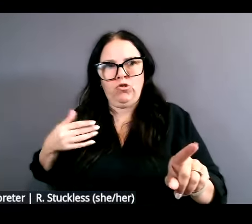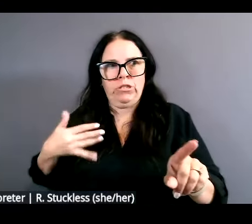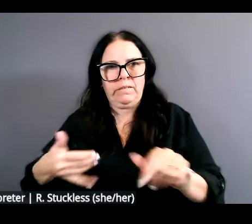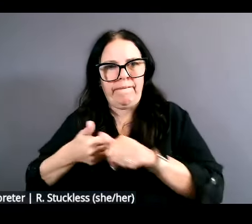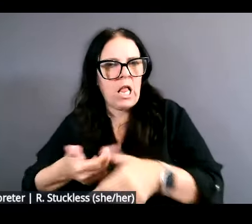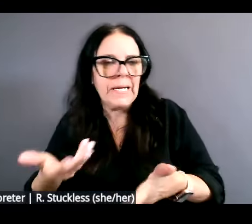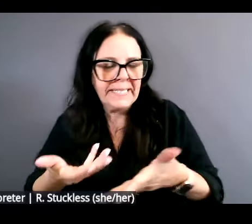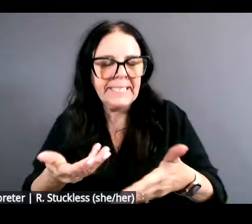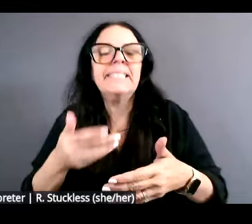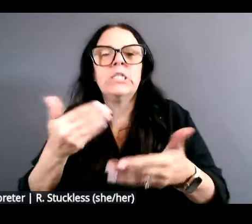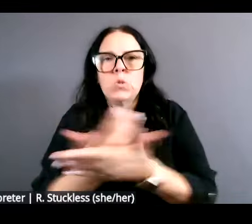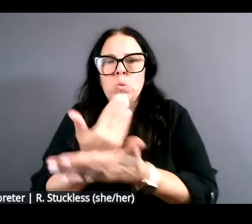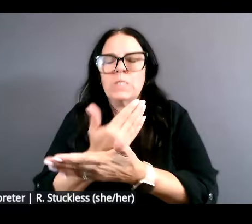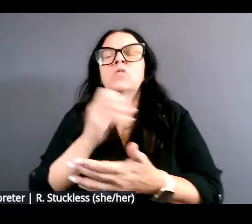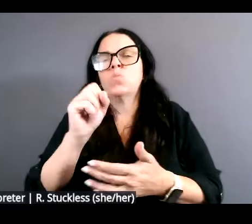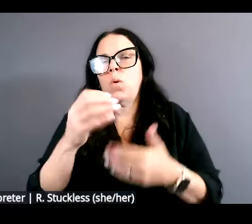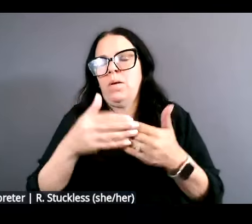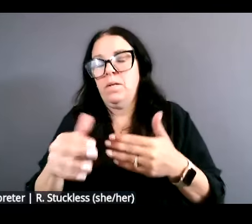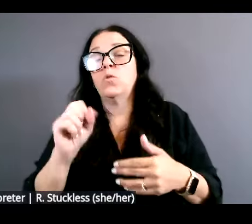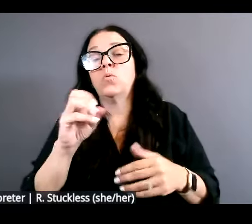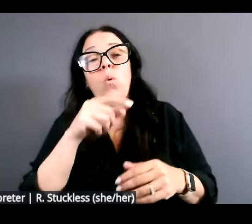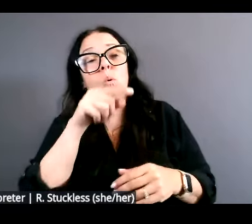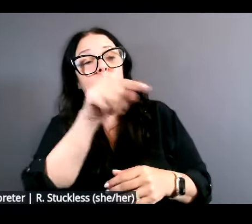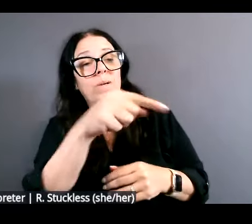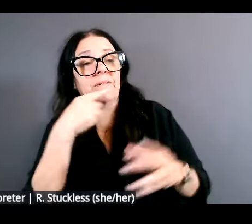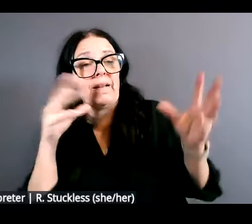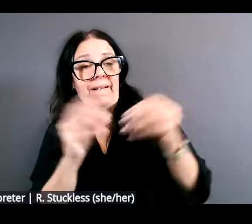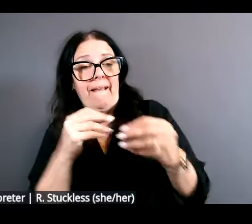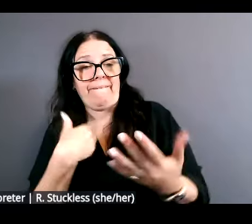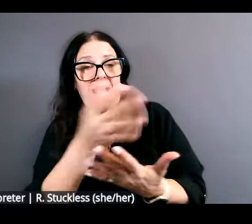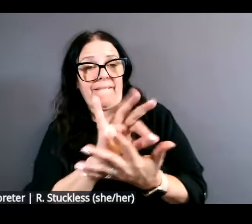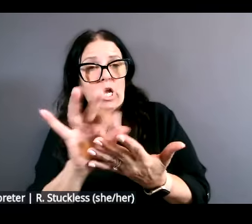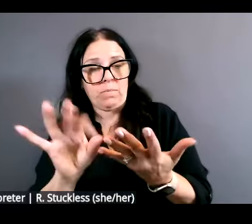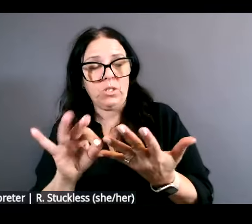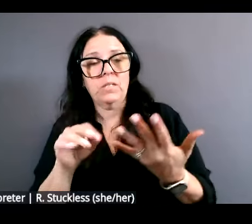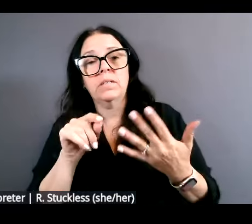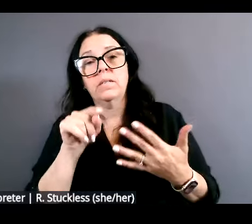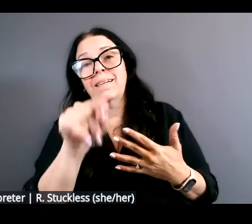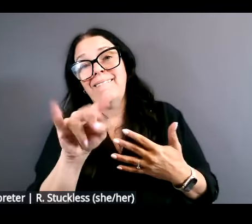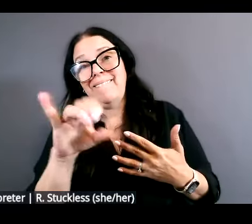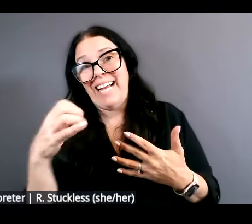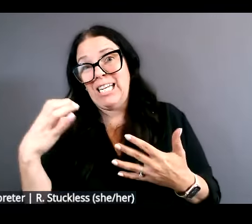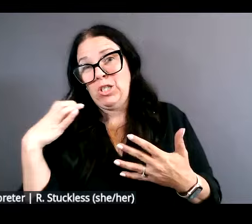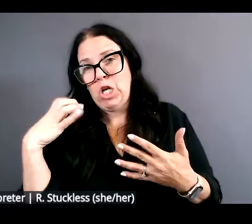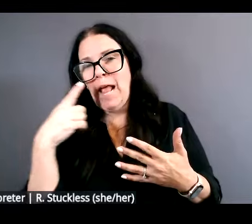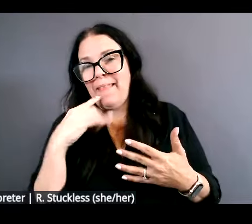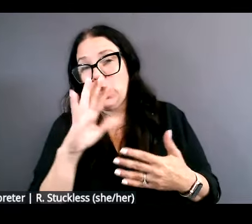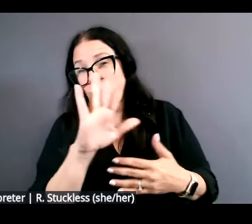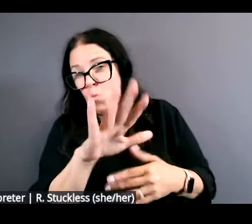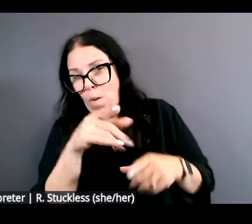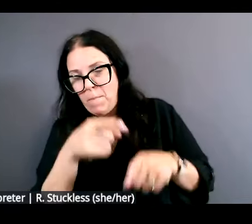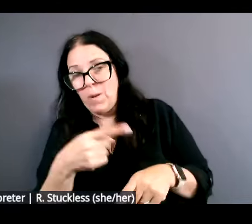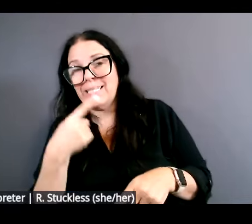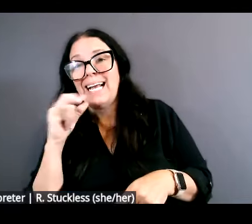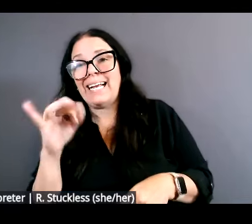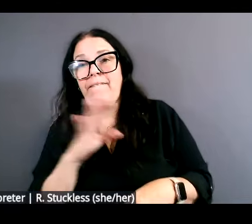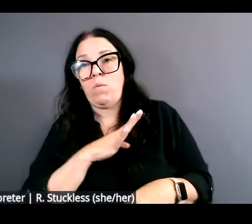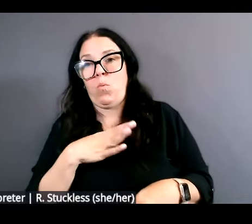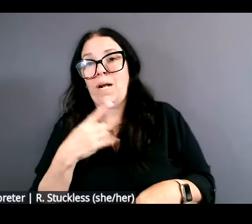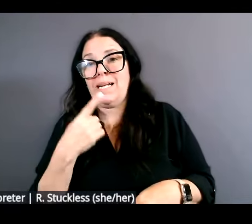think what Vice Chair Gerwitz, what you're talking about would go more to if the board were to take a decision to say that these individuals should not be